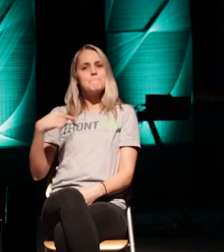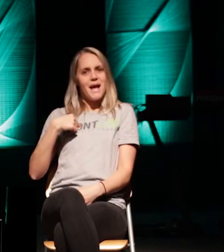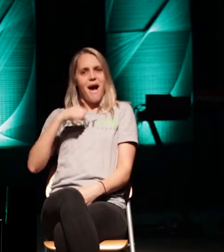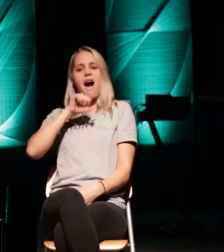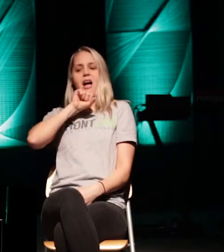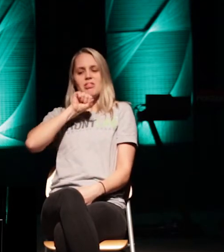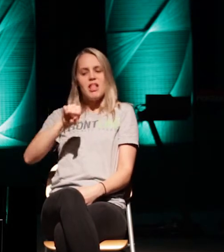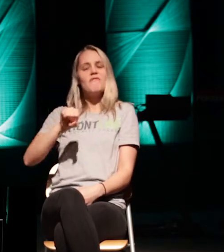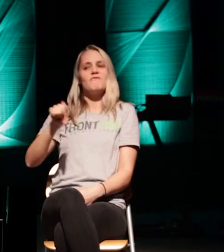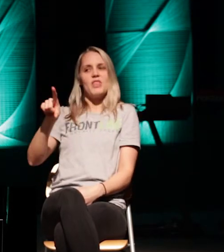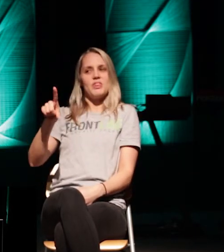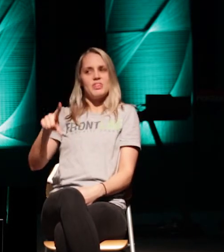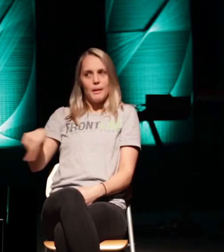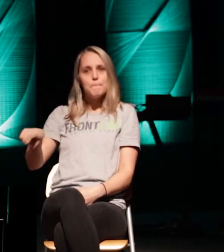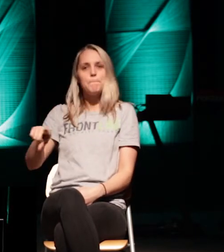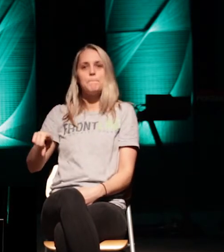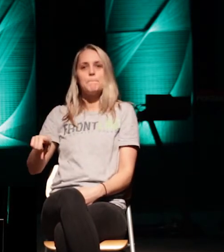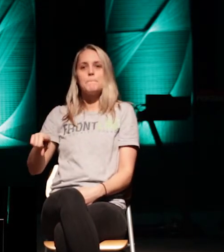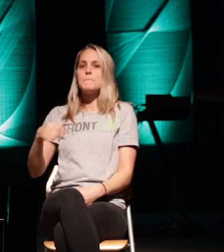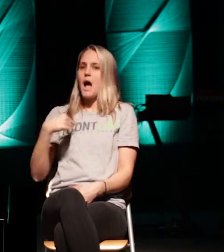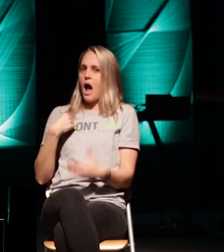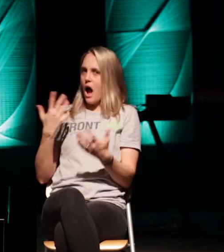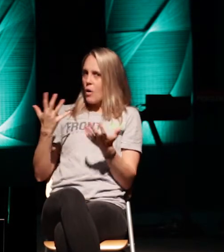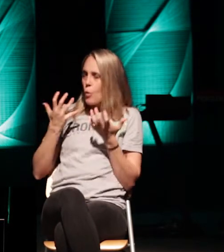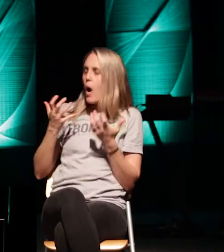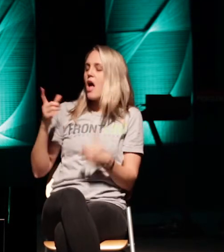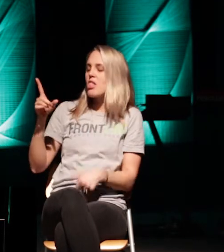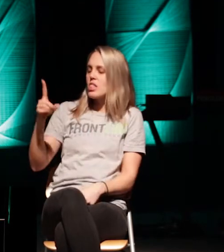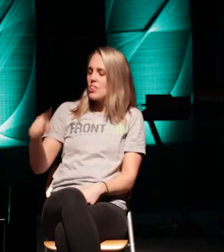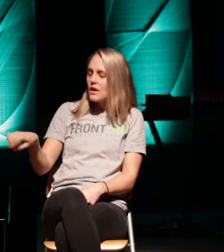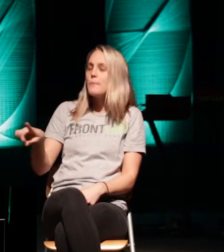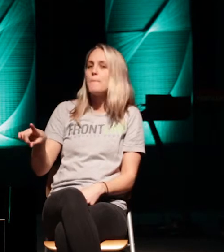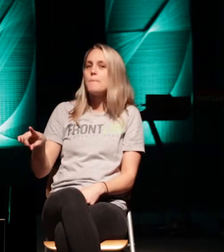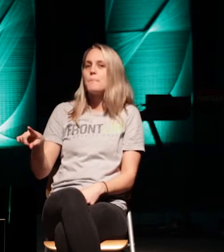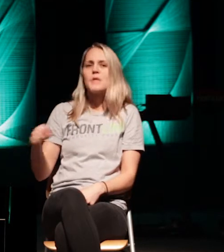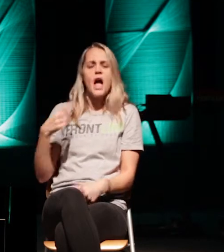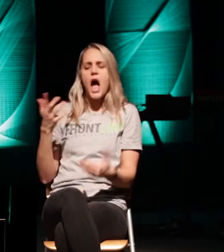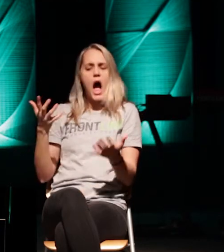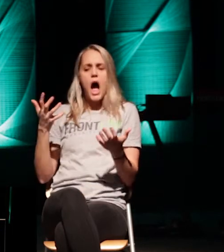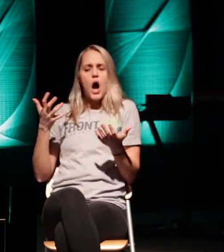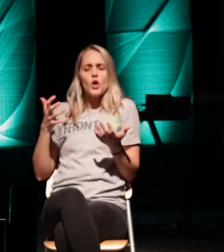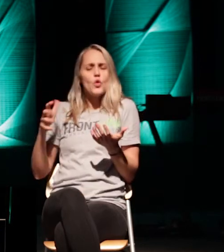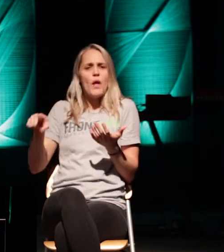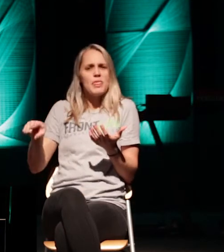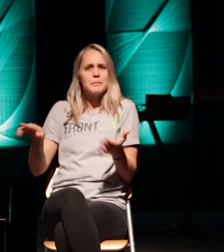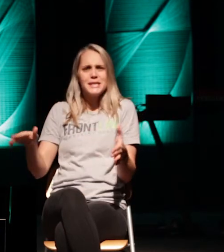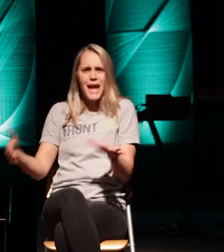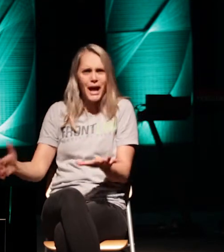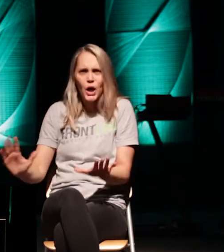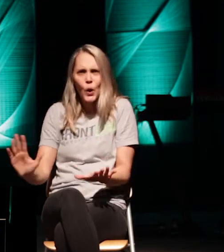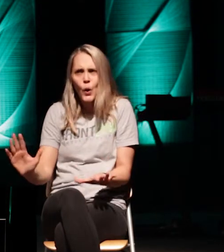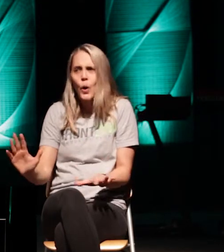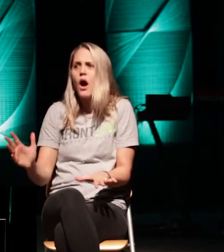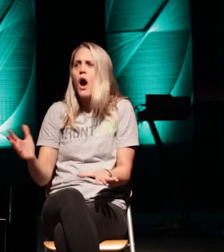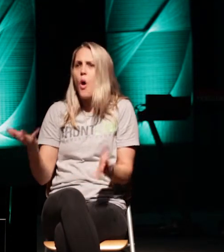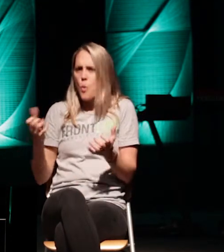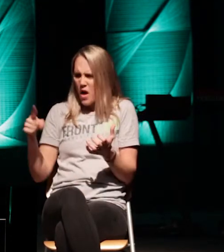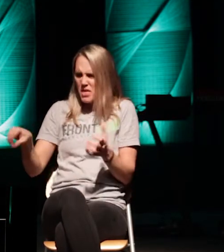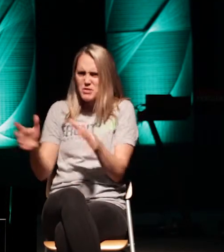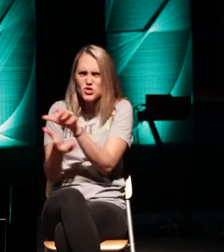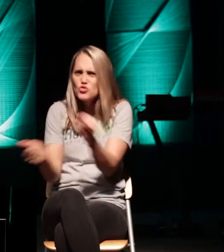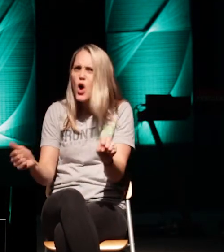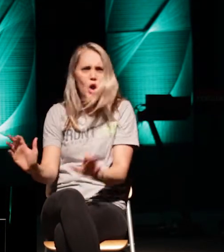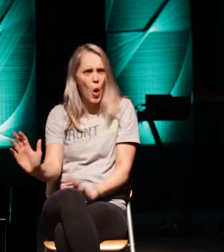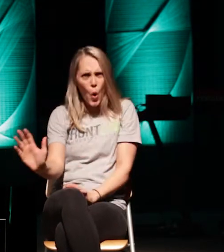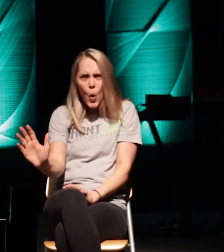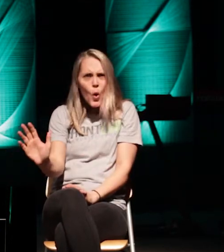them. I want them. I don't want them to die. I don't want them to be destroyed. I don't